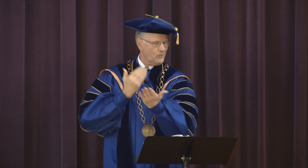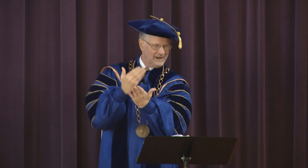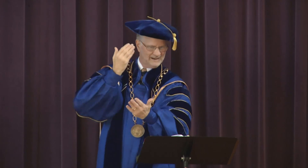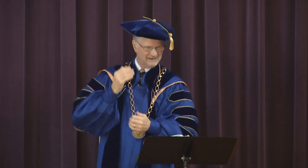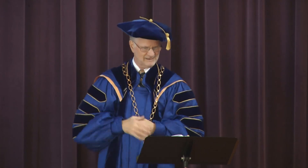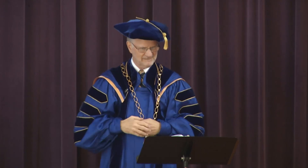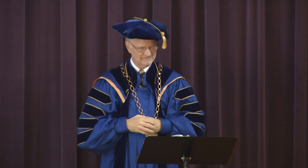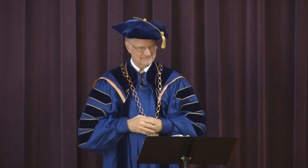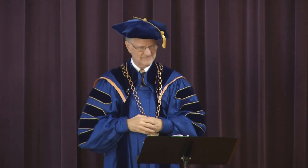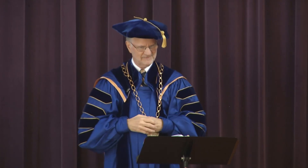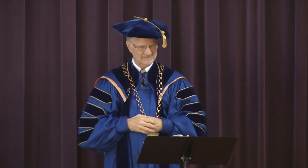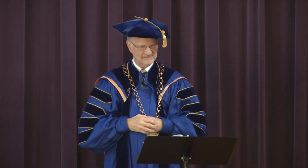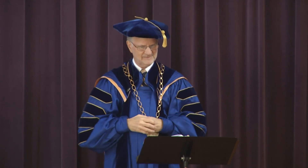your alma mater so very well.